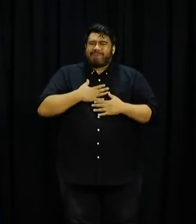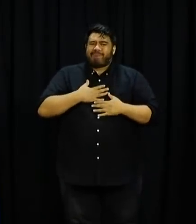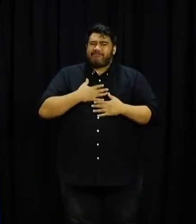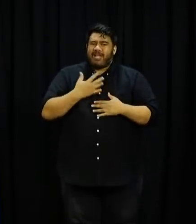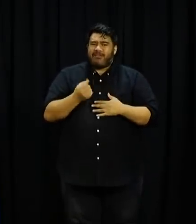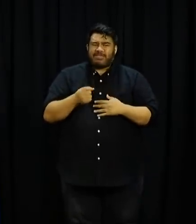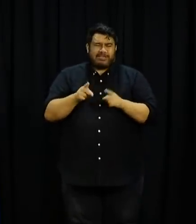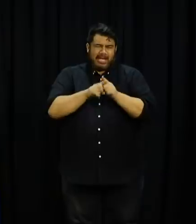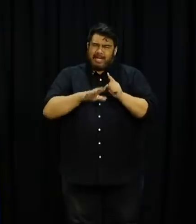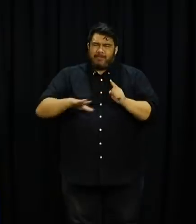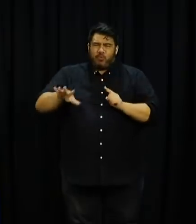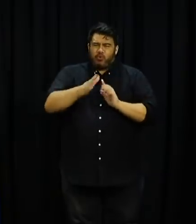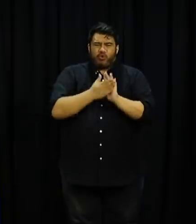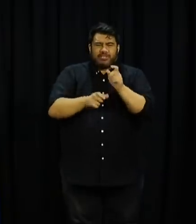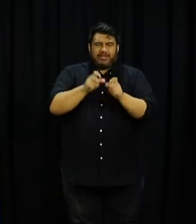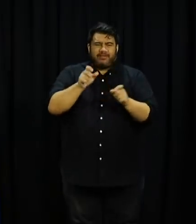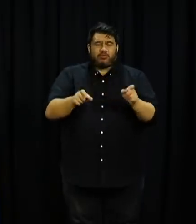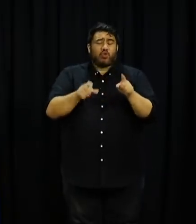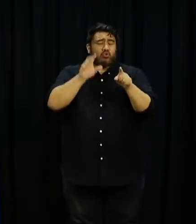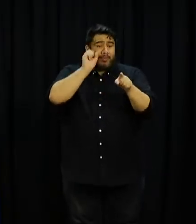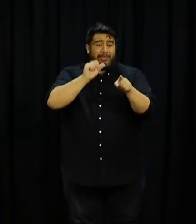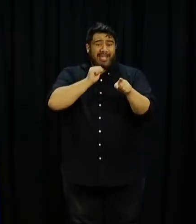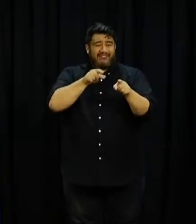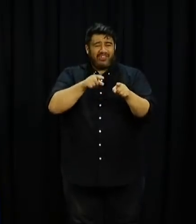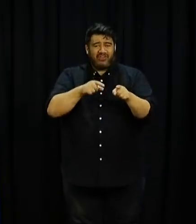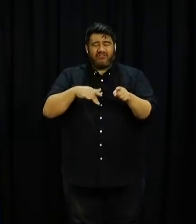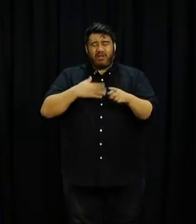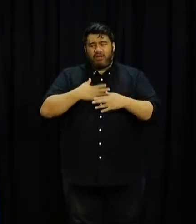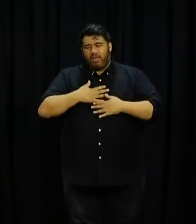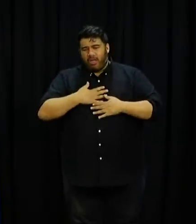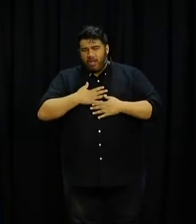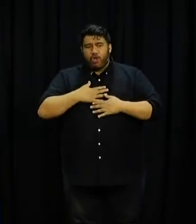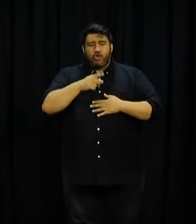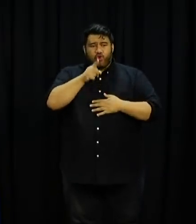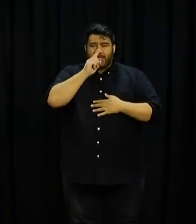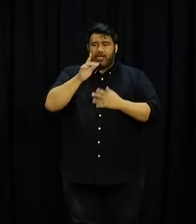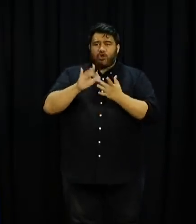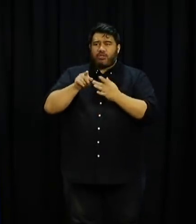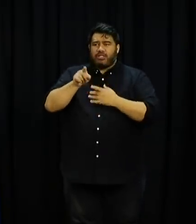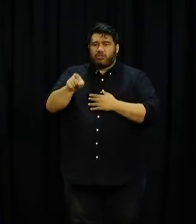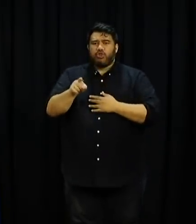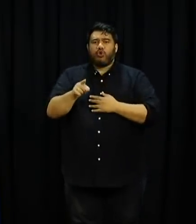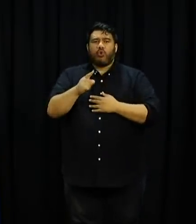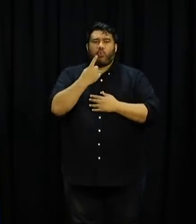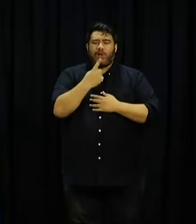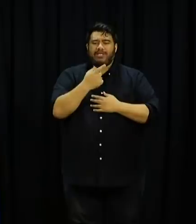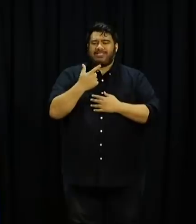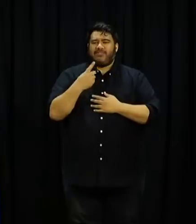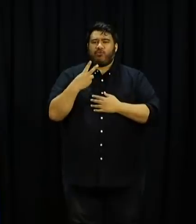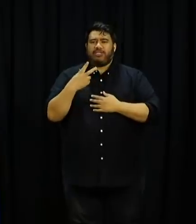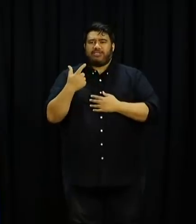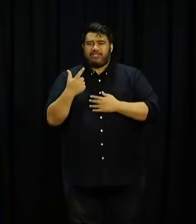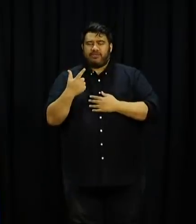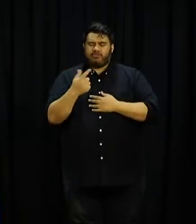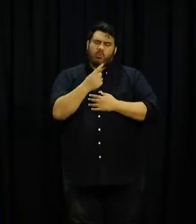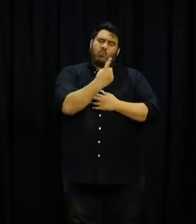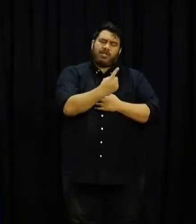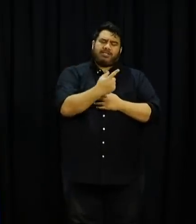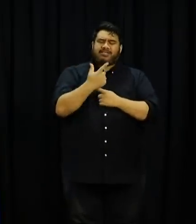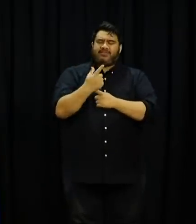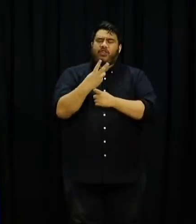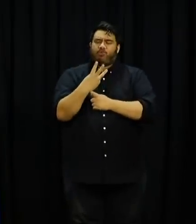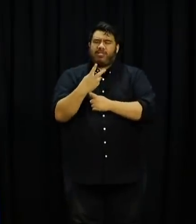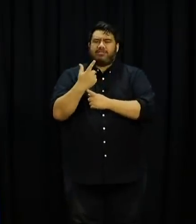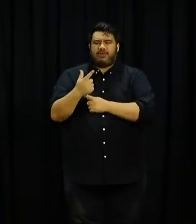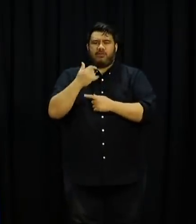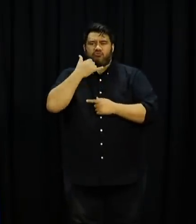my advice is that 1737 is a line that's available. I also really encourage people to reach out to their friends, their